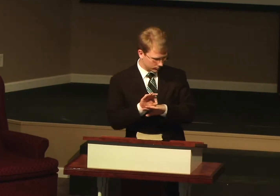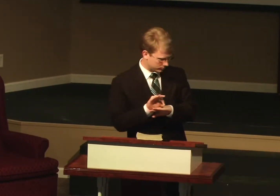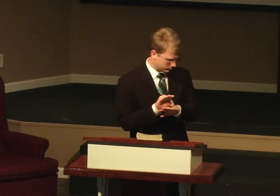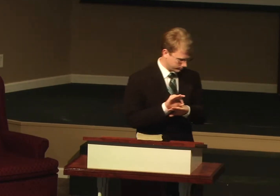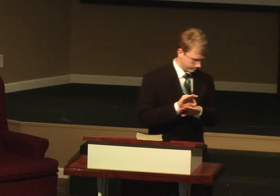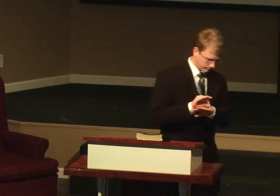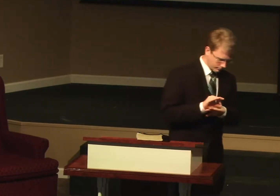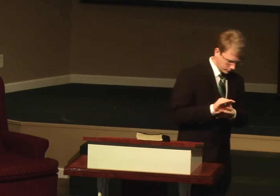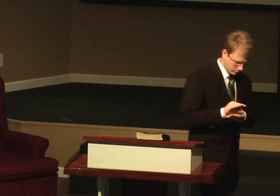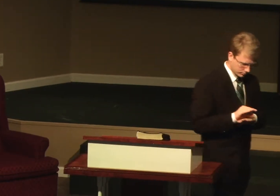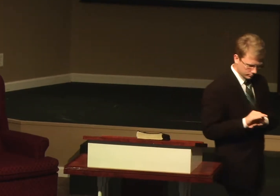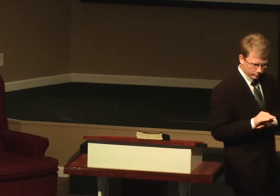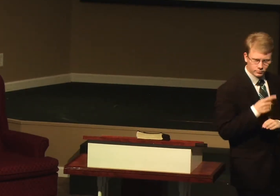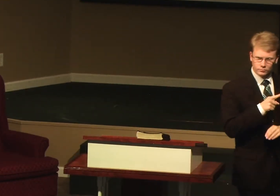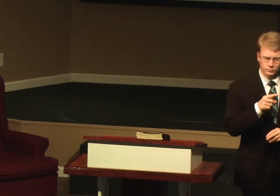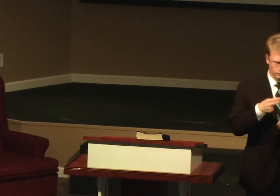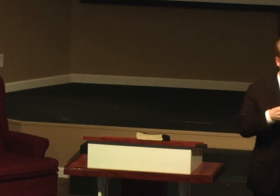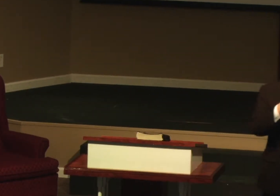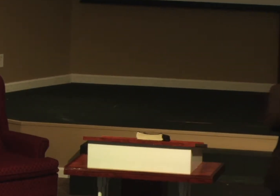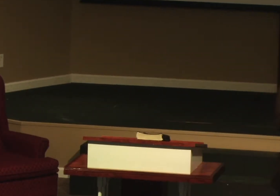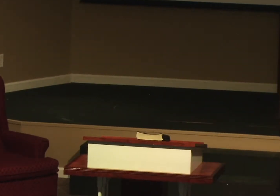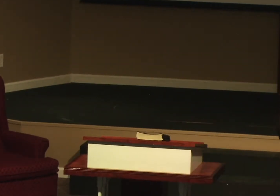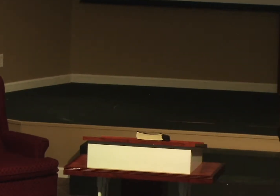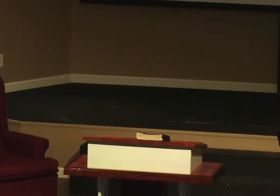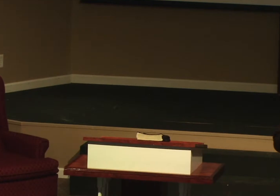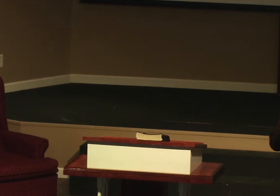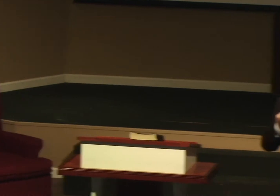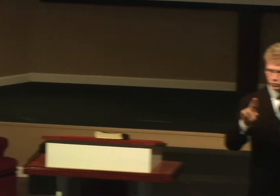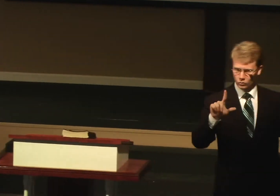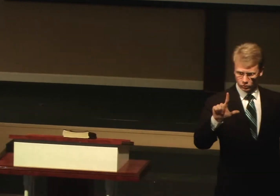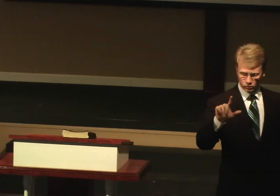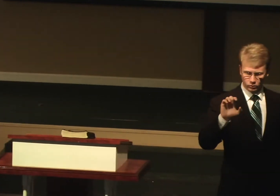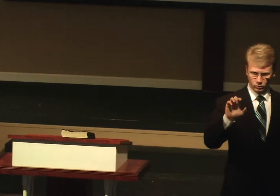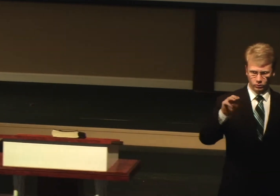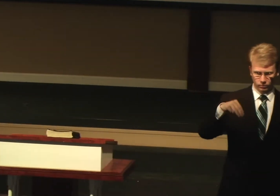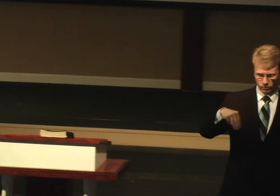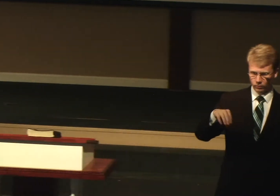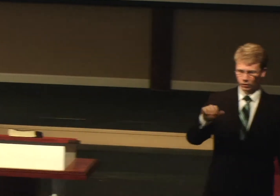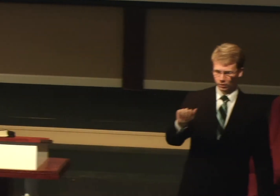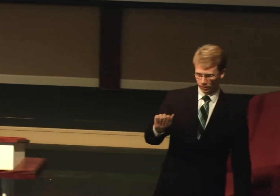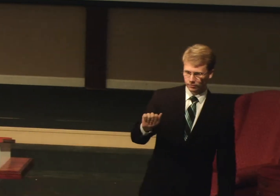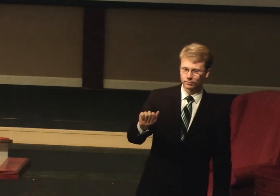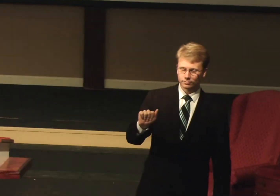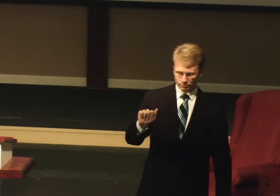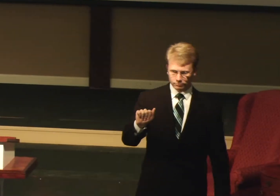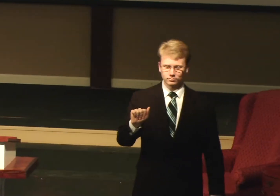I want to share a little bit about my fiance. As I said this morning, her name is Zulema.